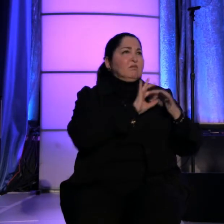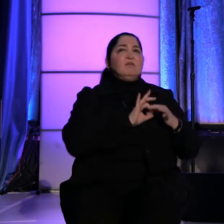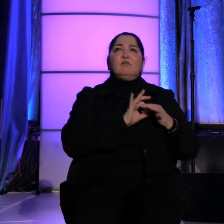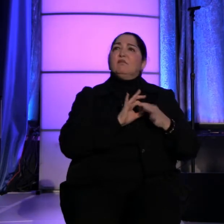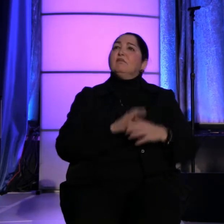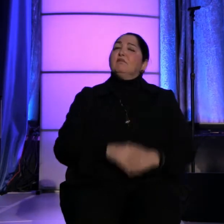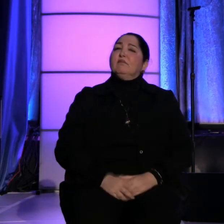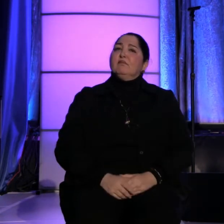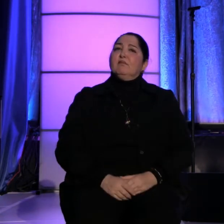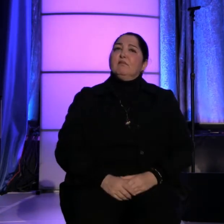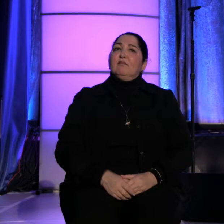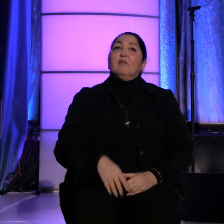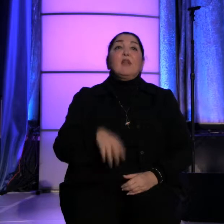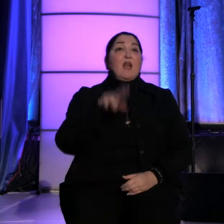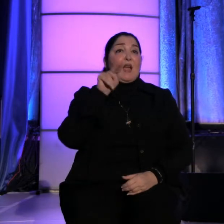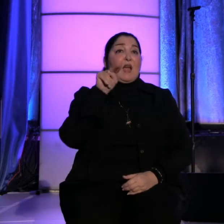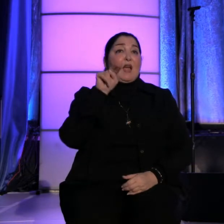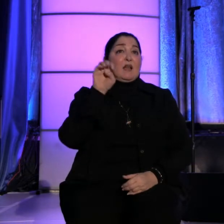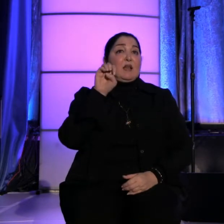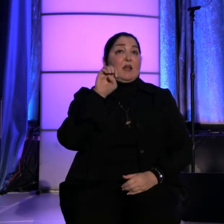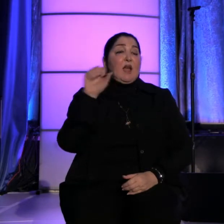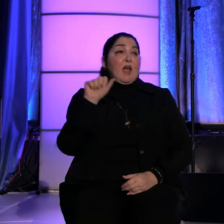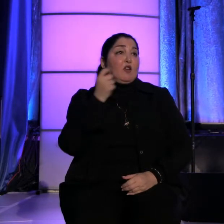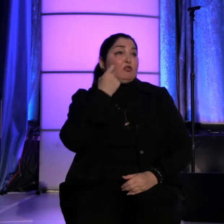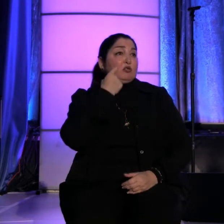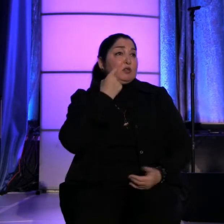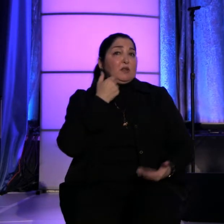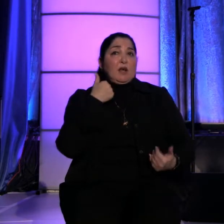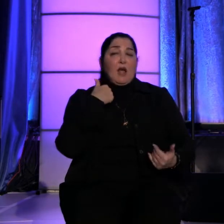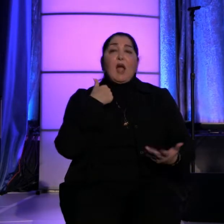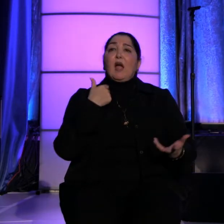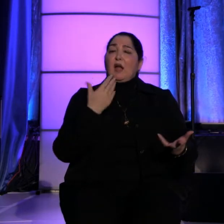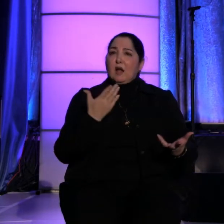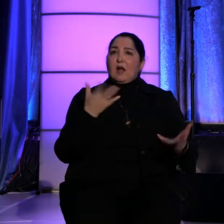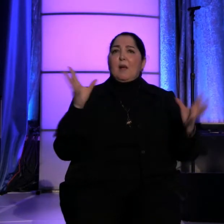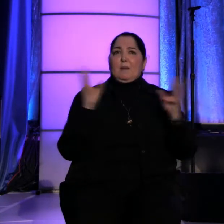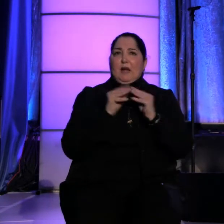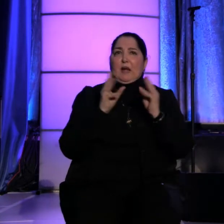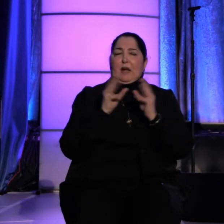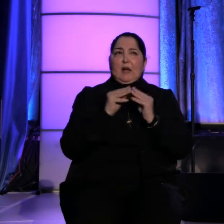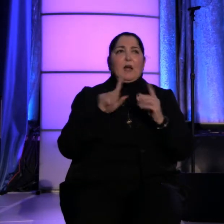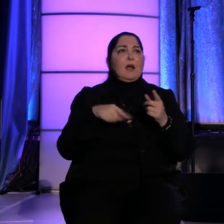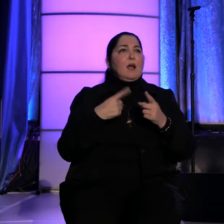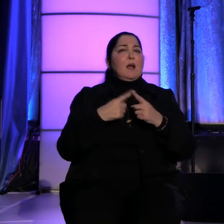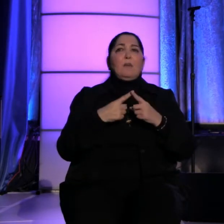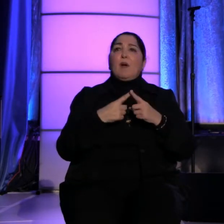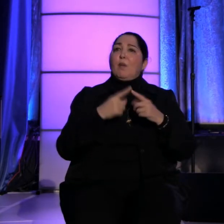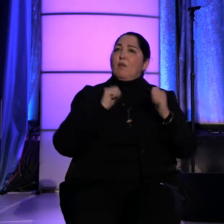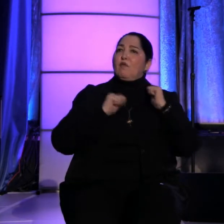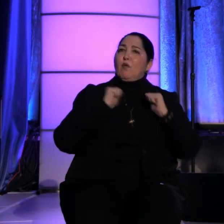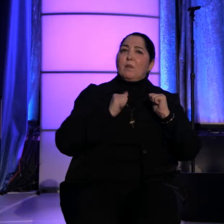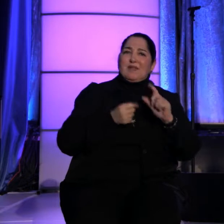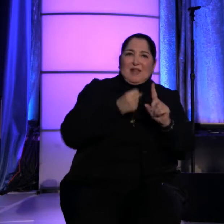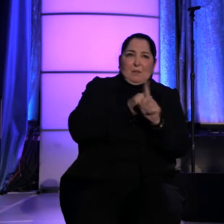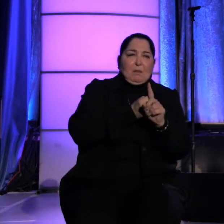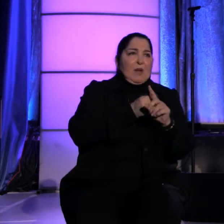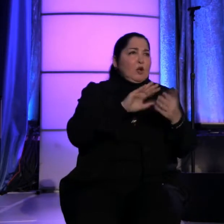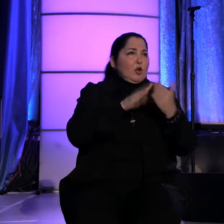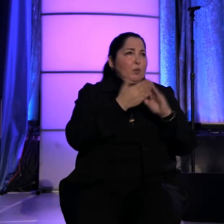stage. The NEA recently held a convening about the impact of performances on communities